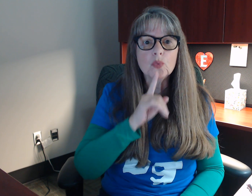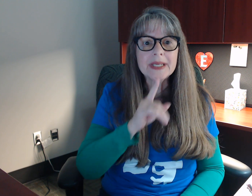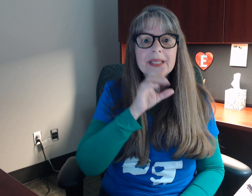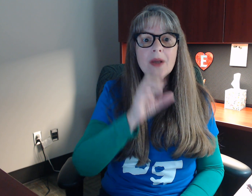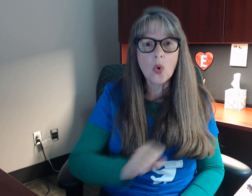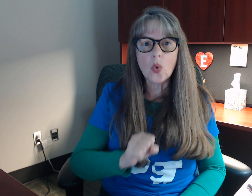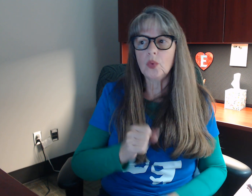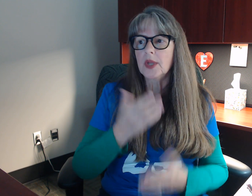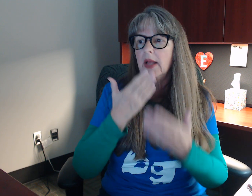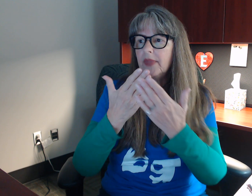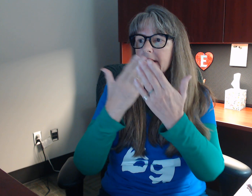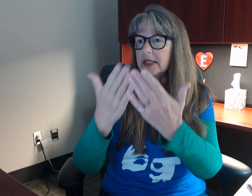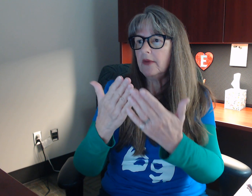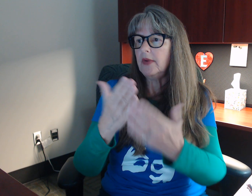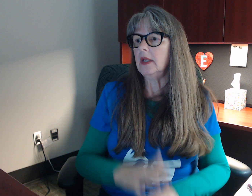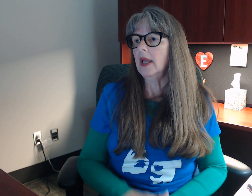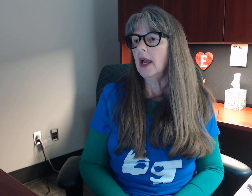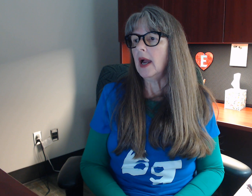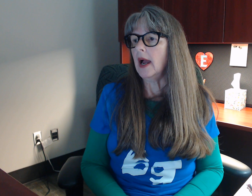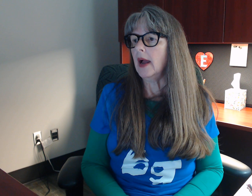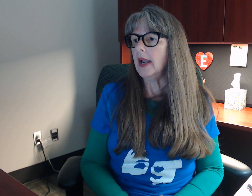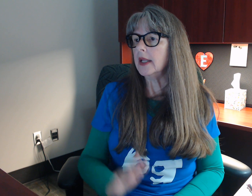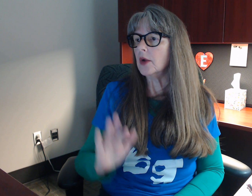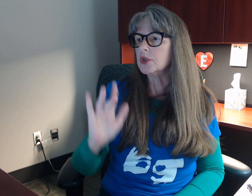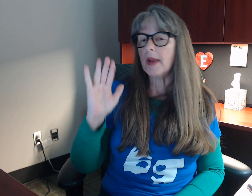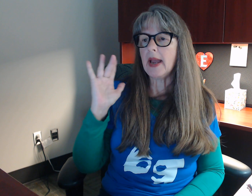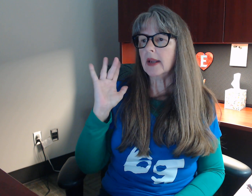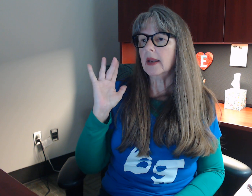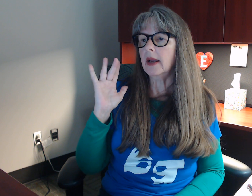really old Thanksgiving, and it goes back